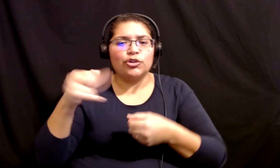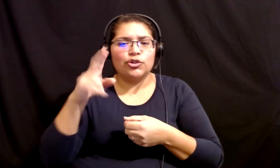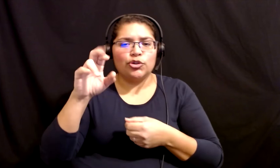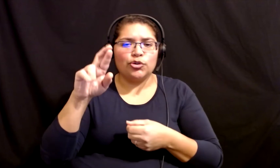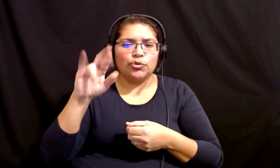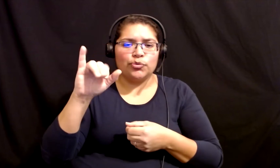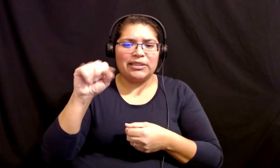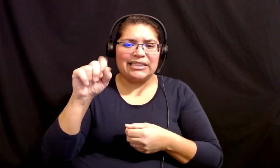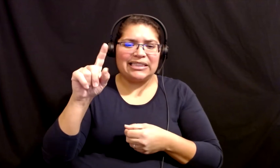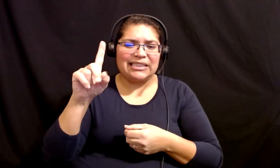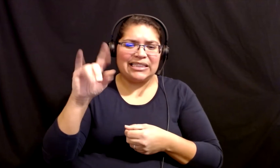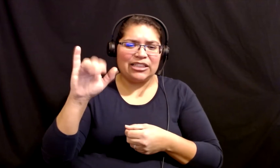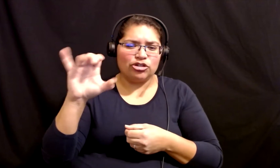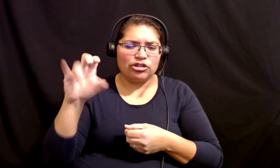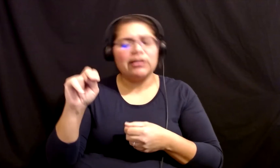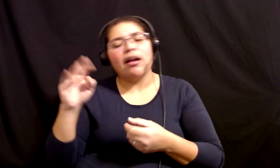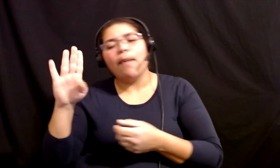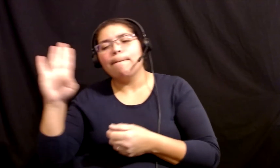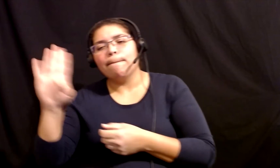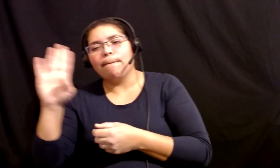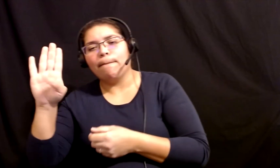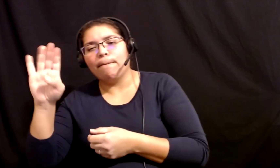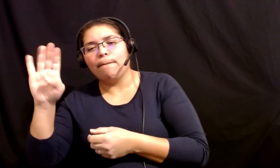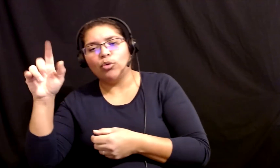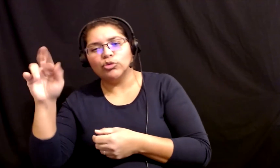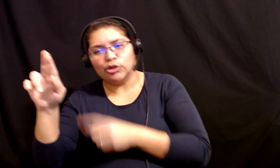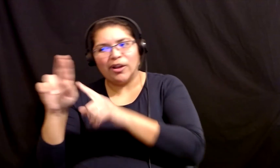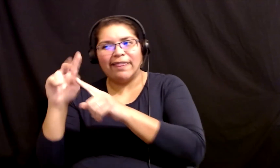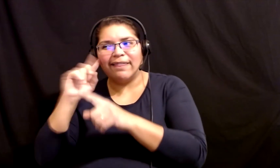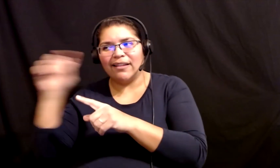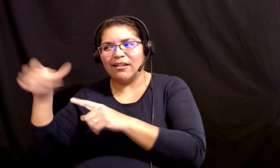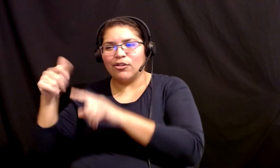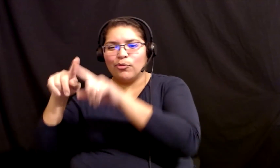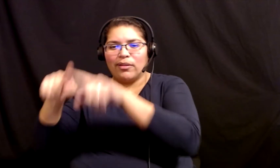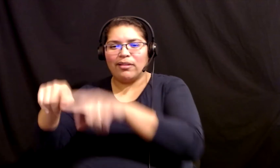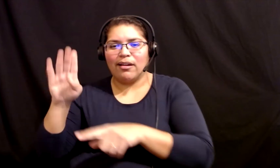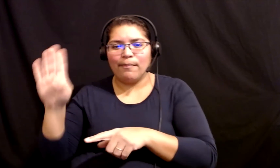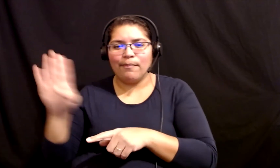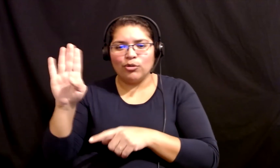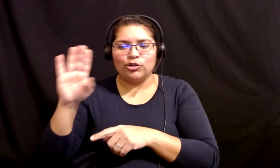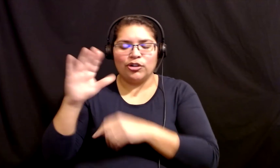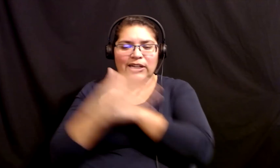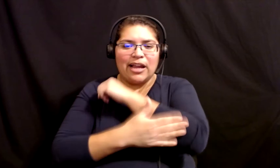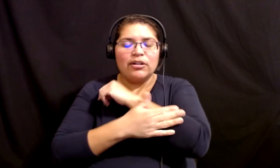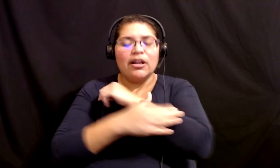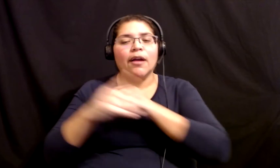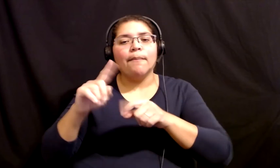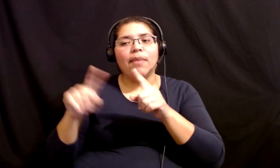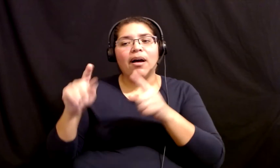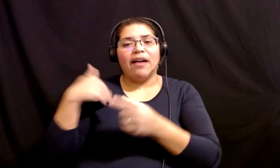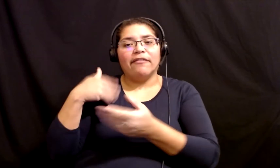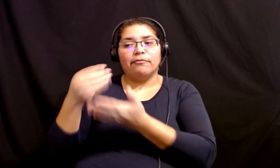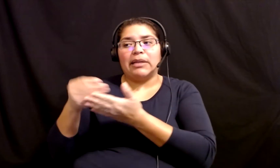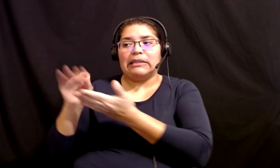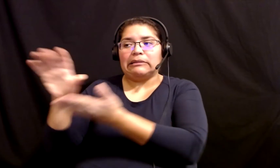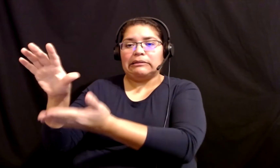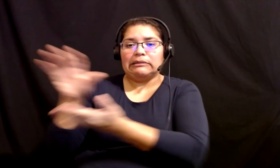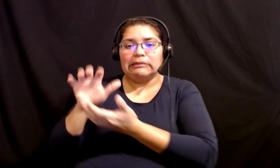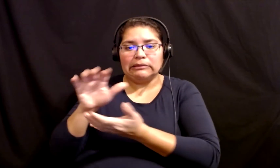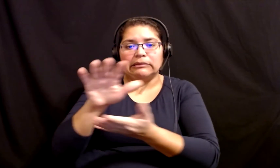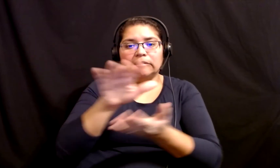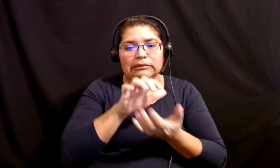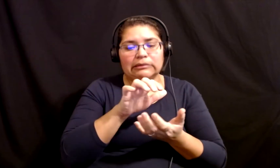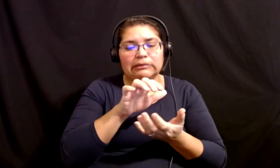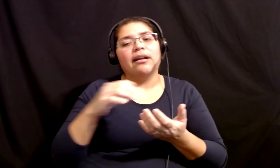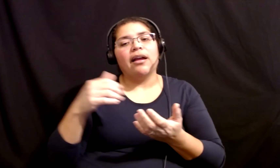since I think the other jurisdictions would be more reliant on Boulder County, but to pool funds and then serve goals of